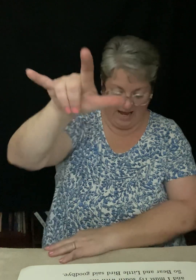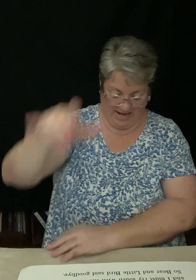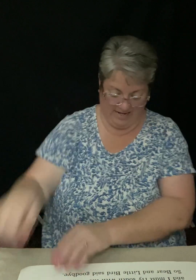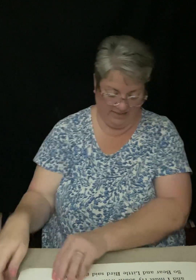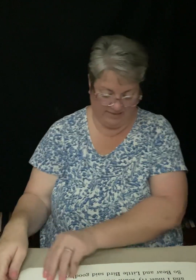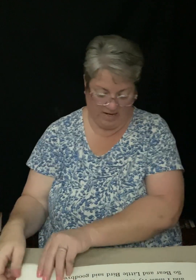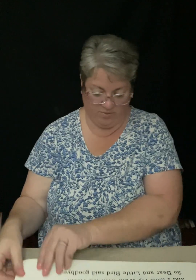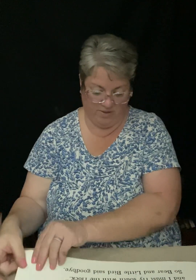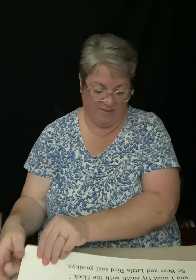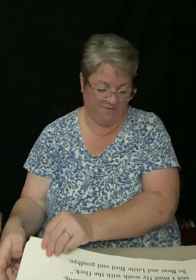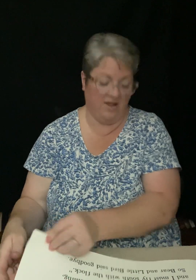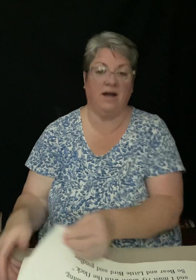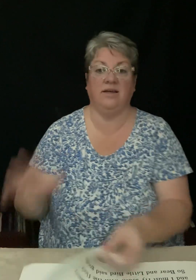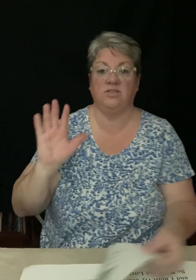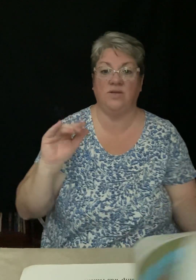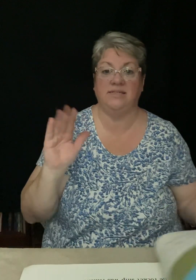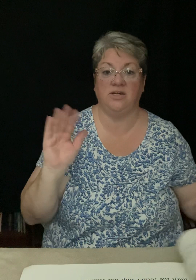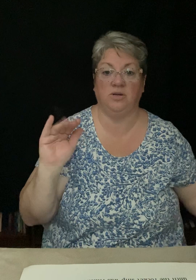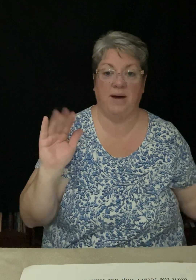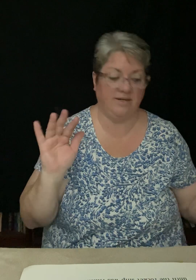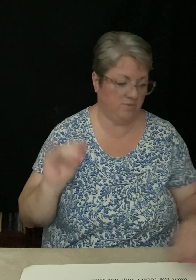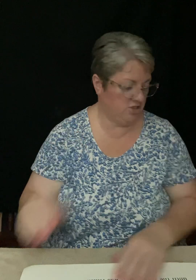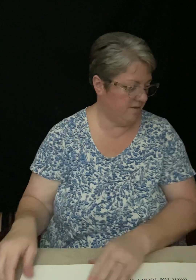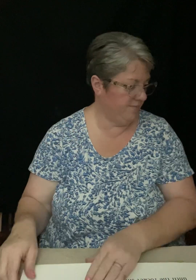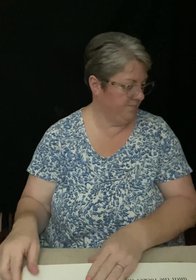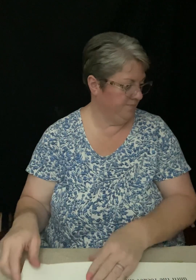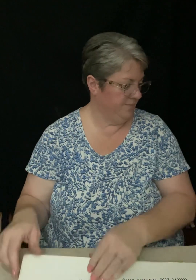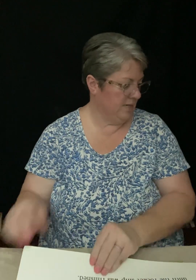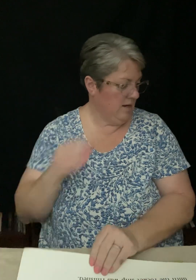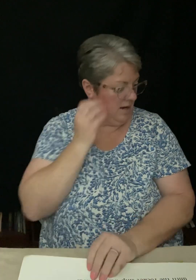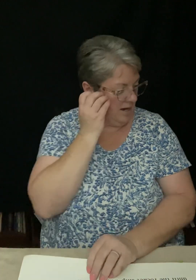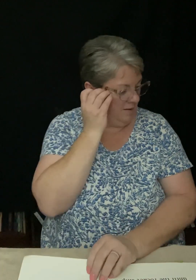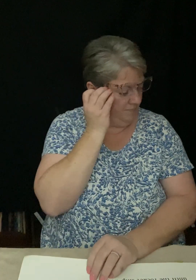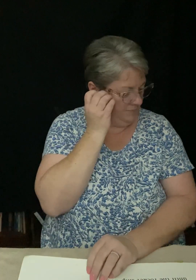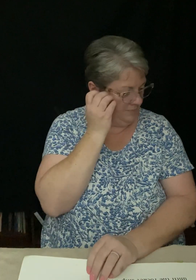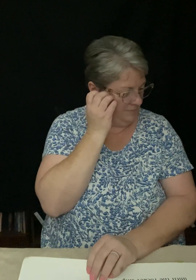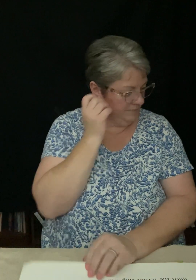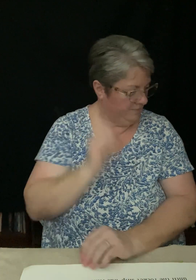fly south with my flock. And so they said goodbye to each other.